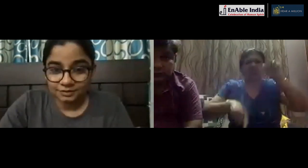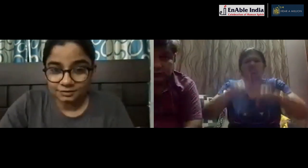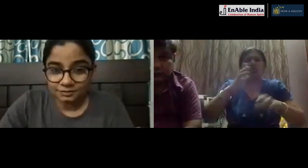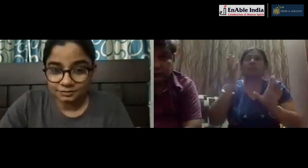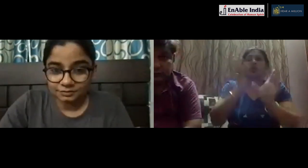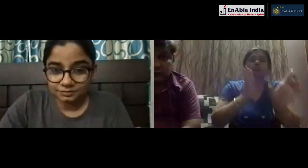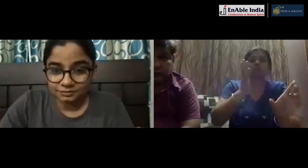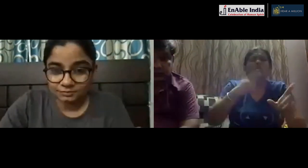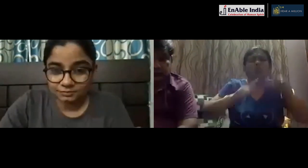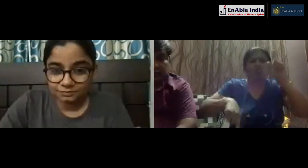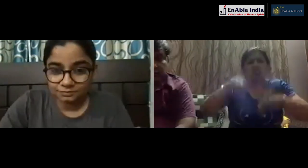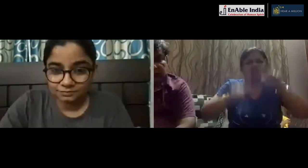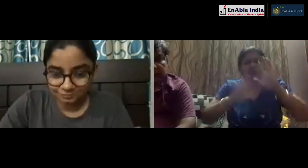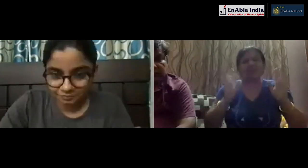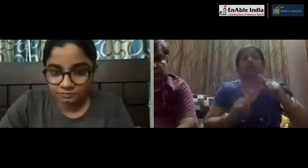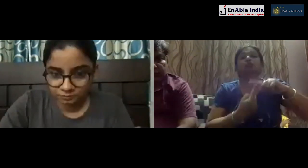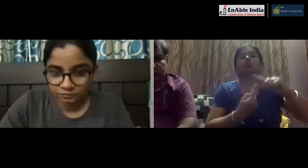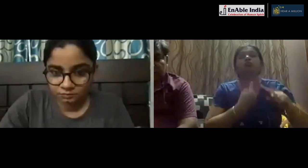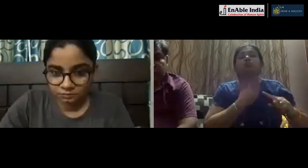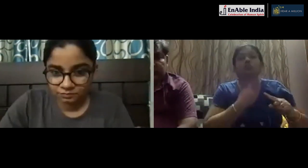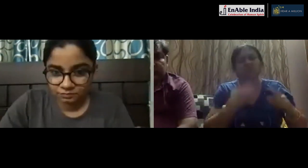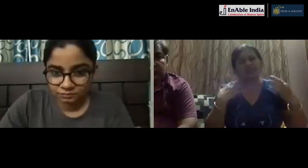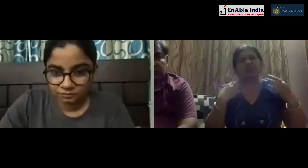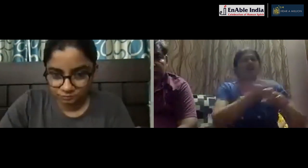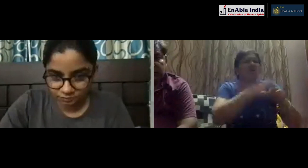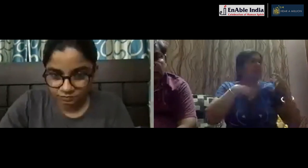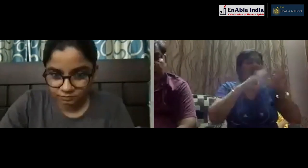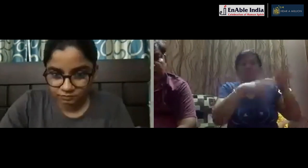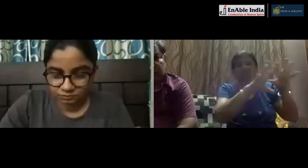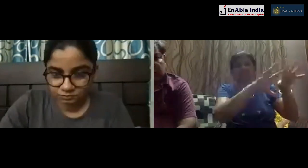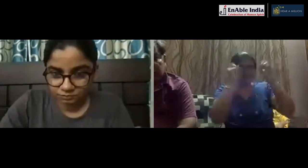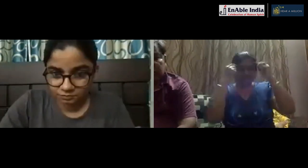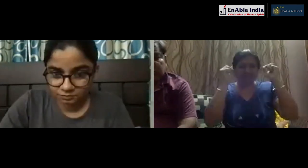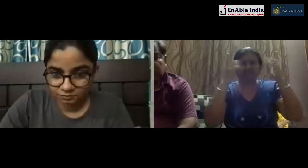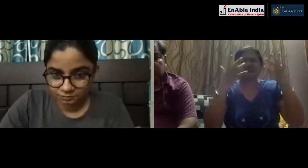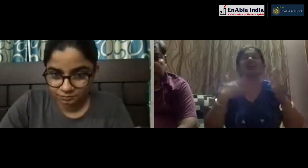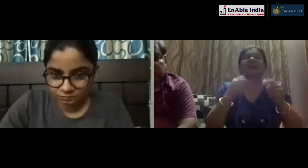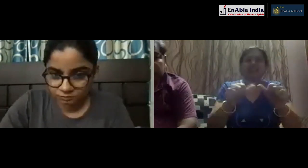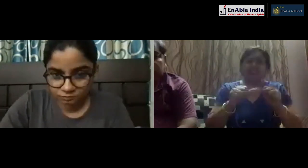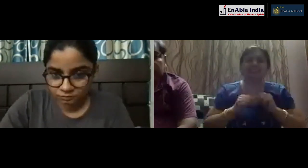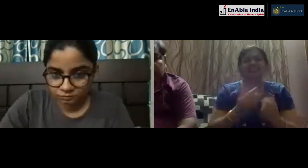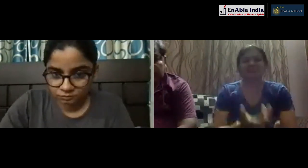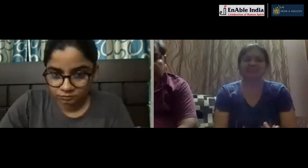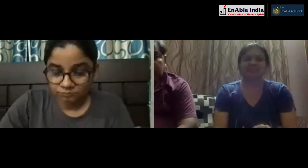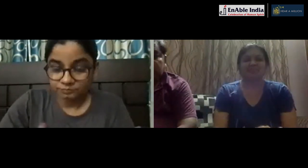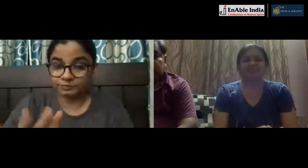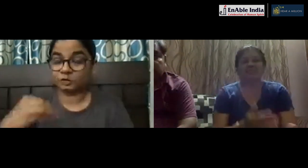I have diabetes, so it goes sometimes more over or less, and I have